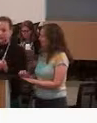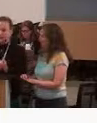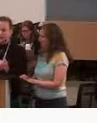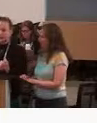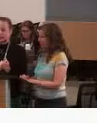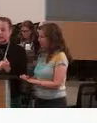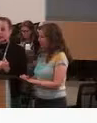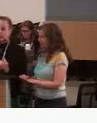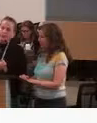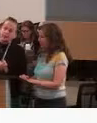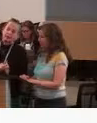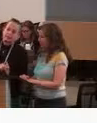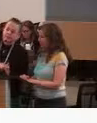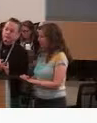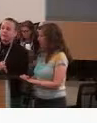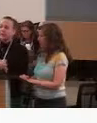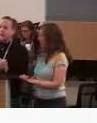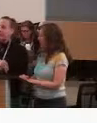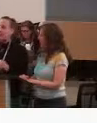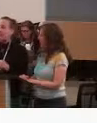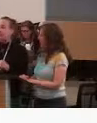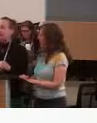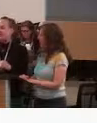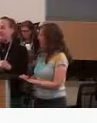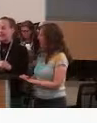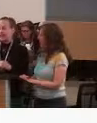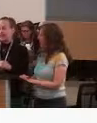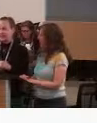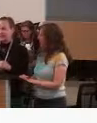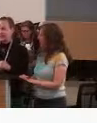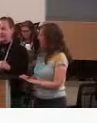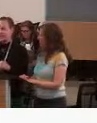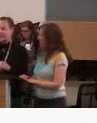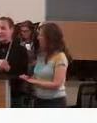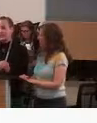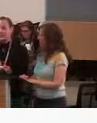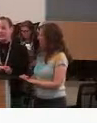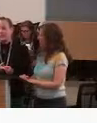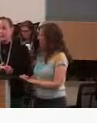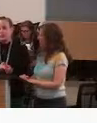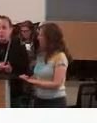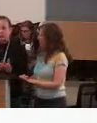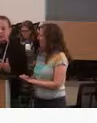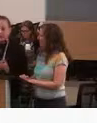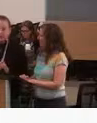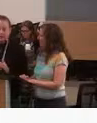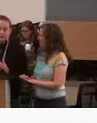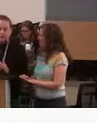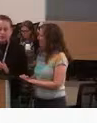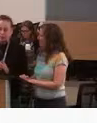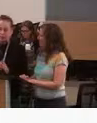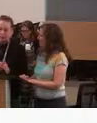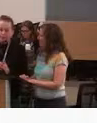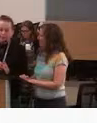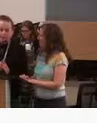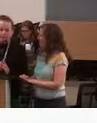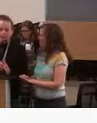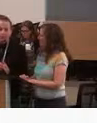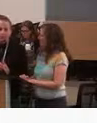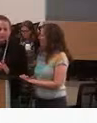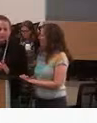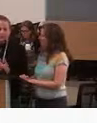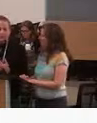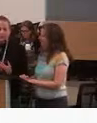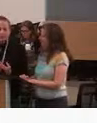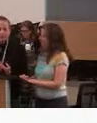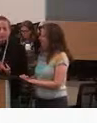that, Amelia has another one, is that we did the most work in Spanish that we've ever done. So